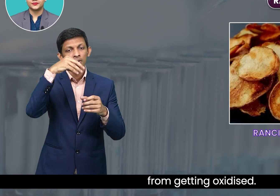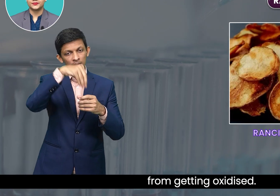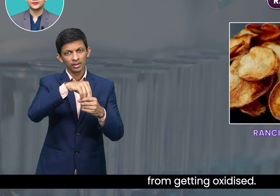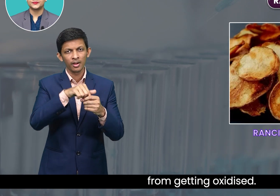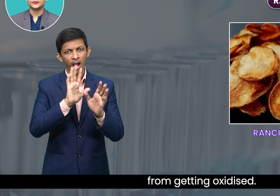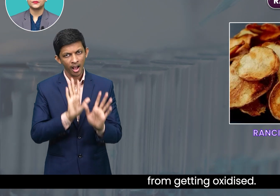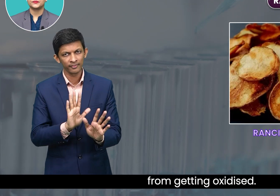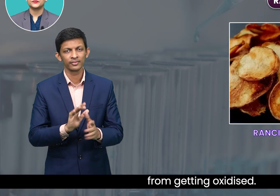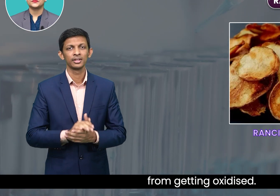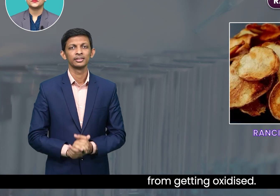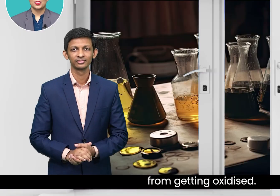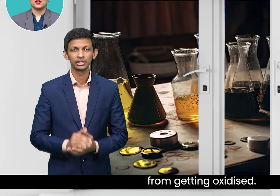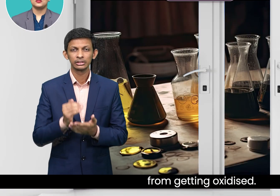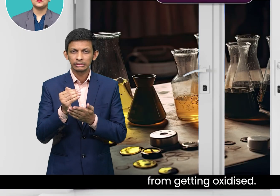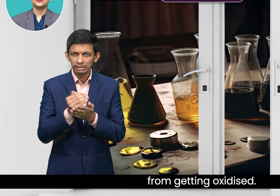oxidized.